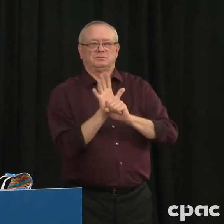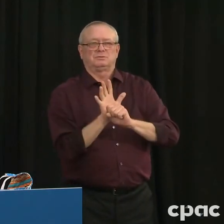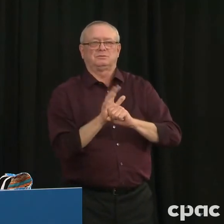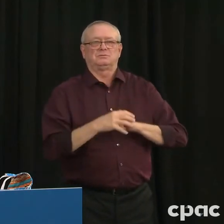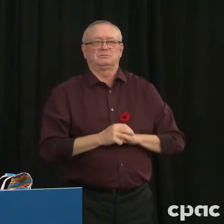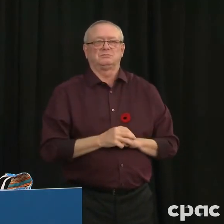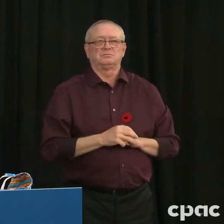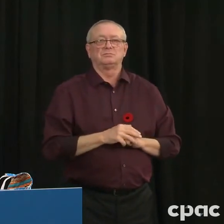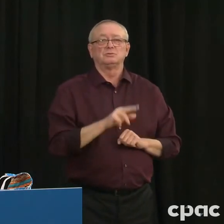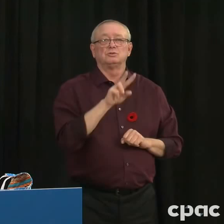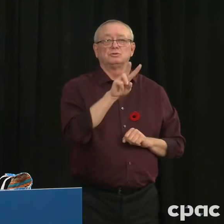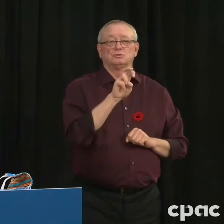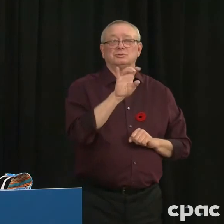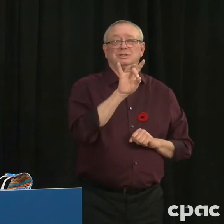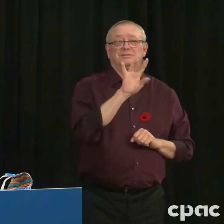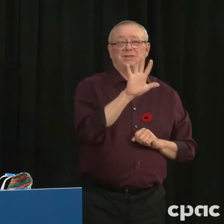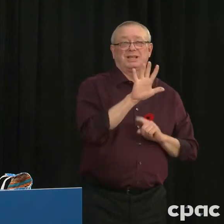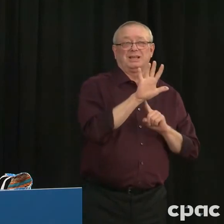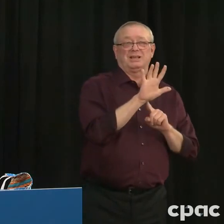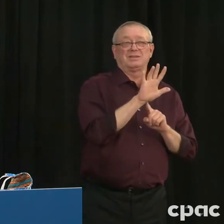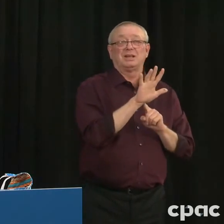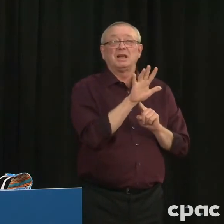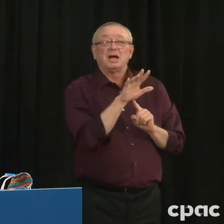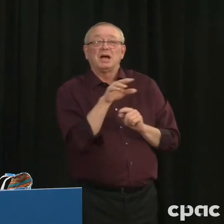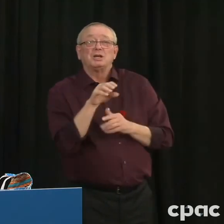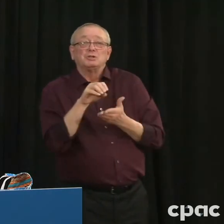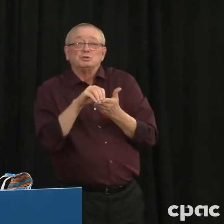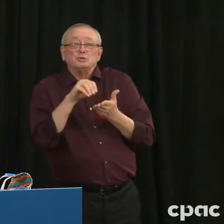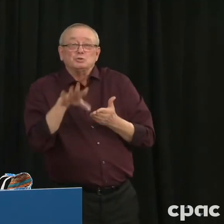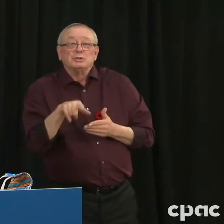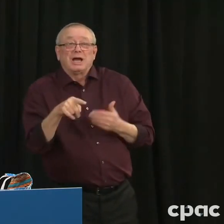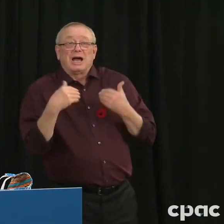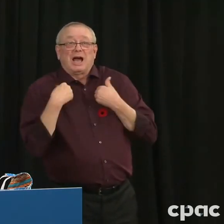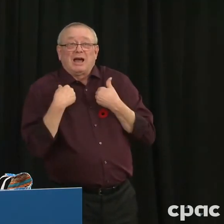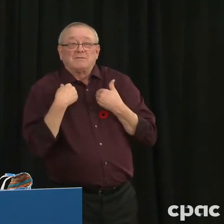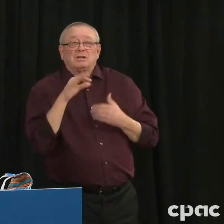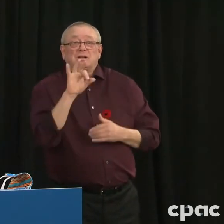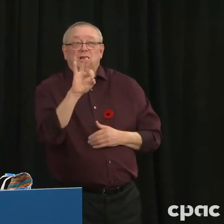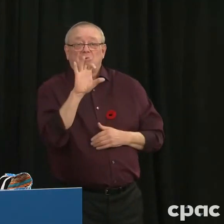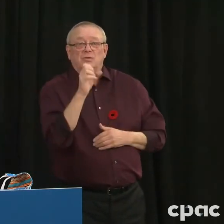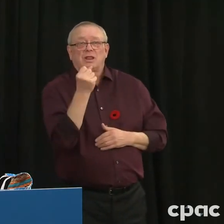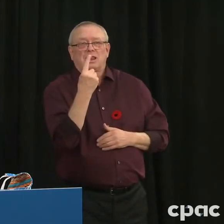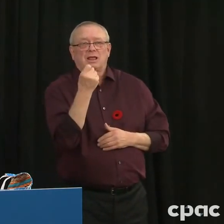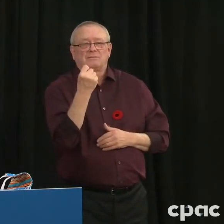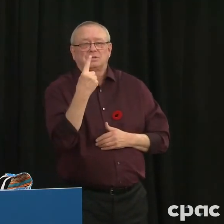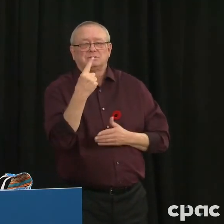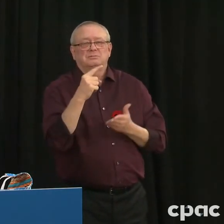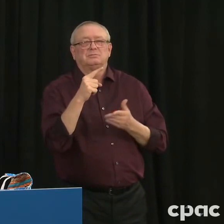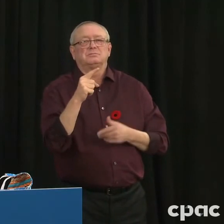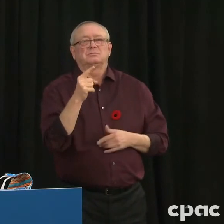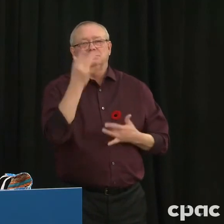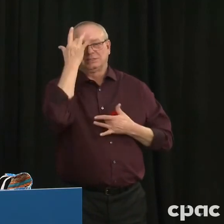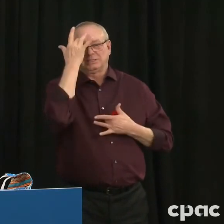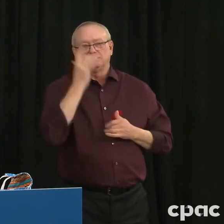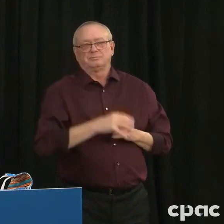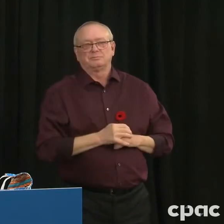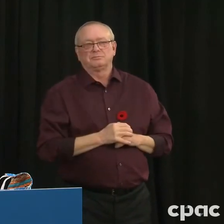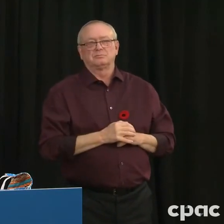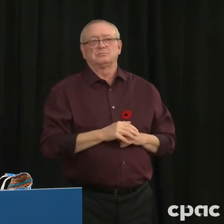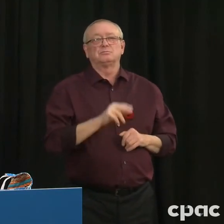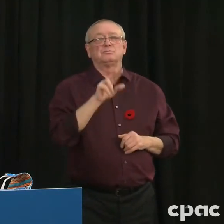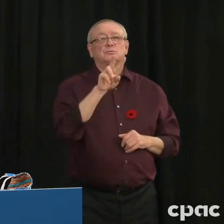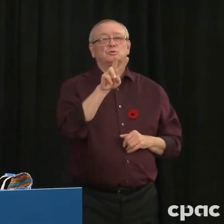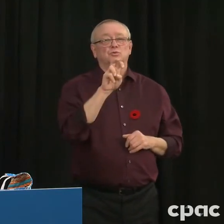number includes 57 schools that are currently on the watch list. So far, in-school transmission has likely occurred